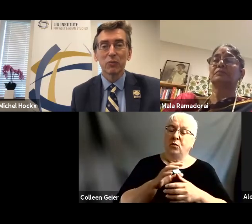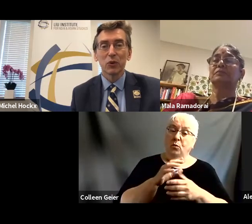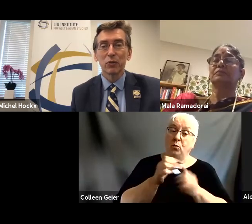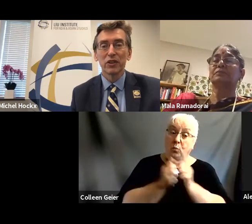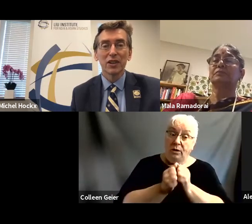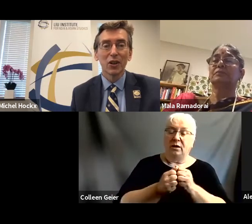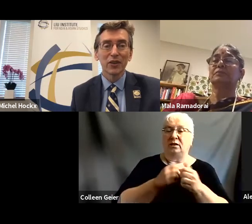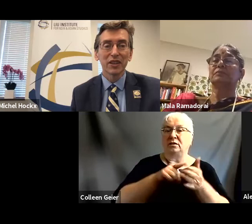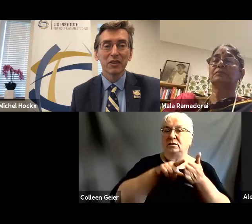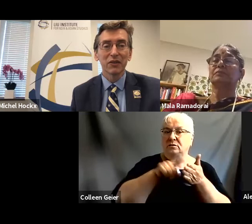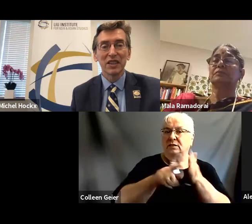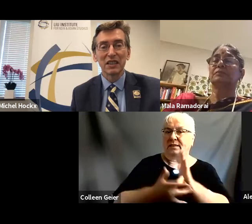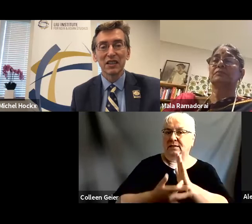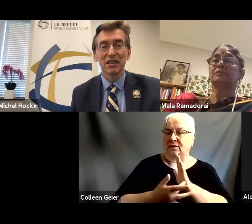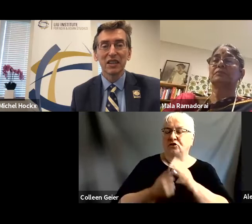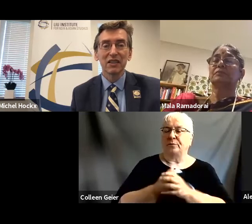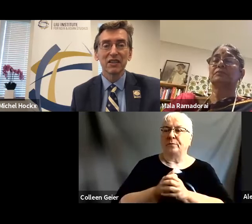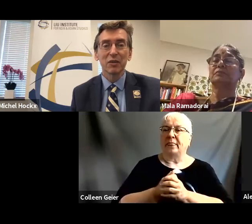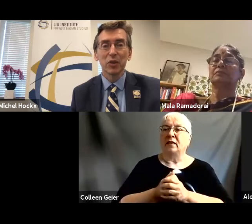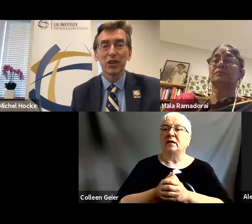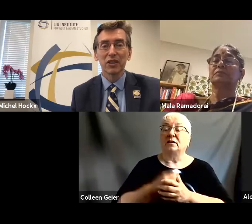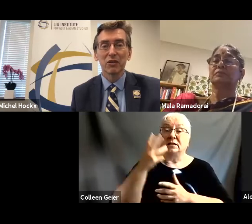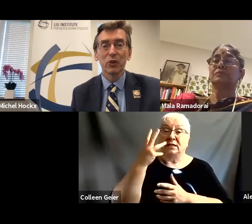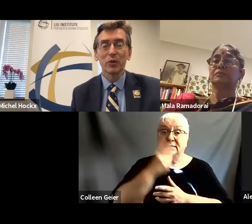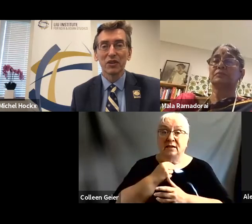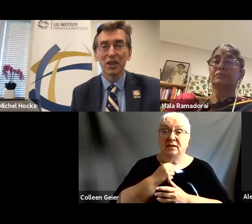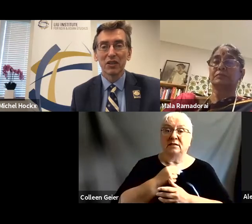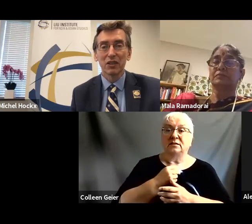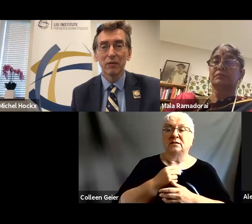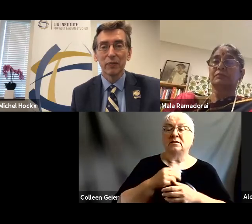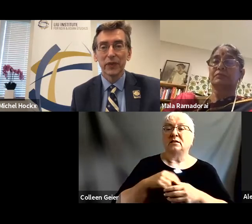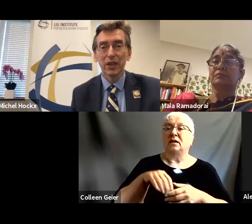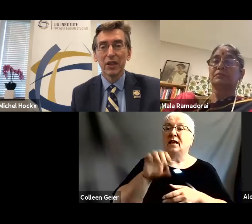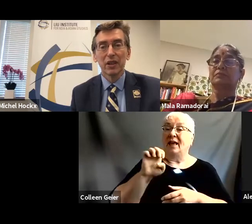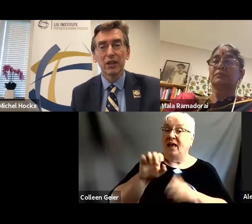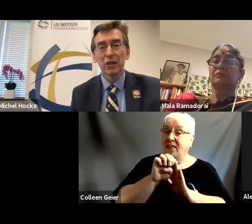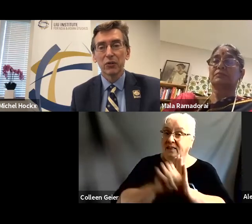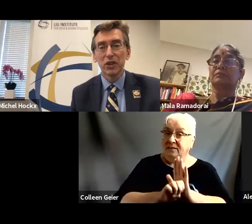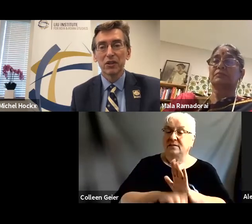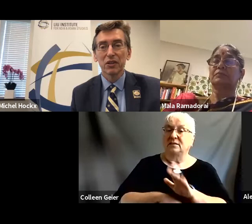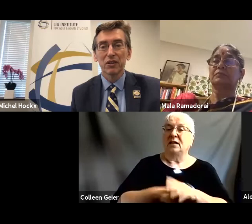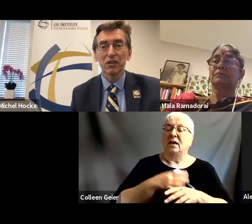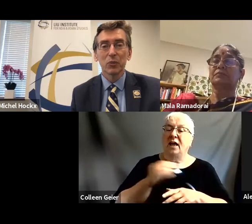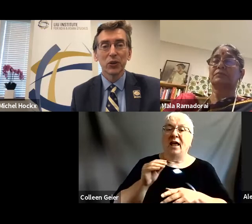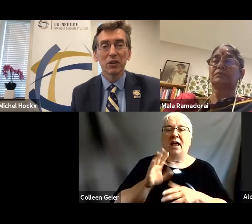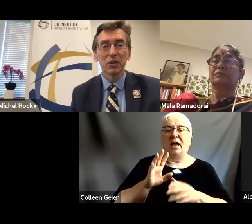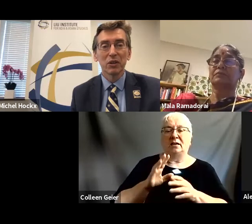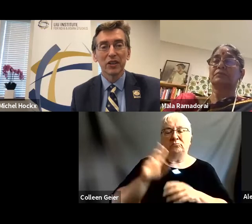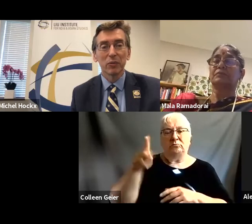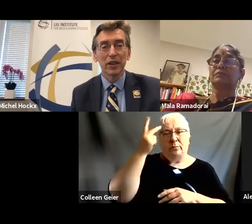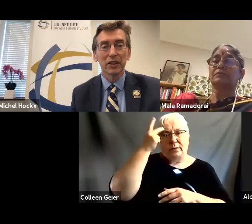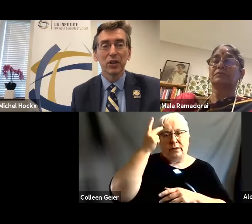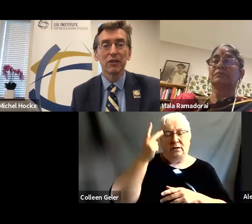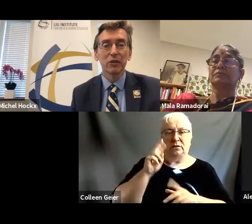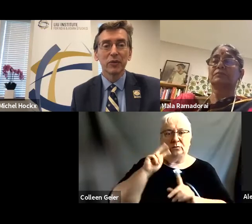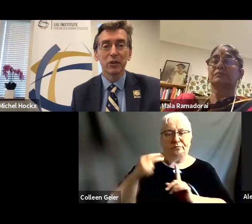explored within the context of aesthetics, ethics, and politics of representation. Her current research, supported in part